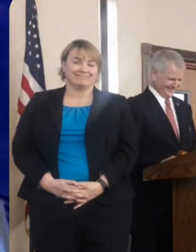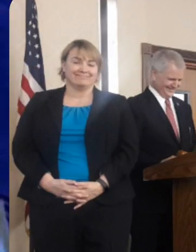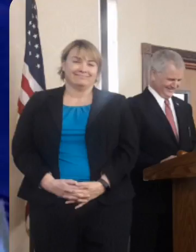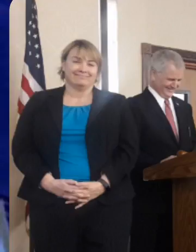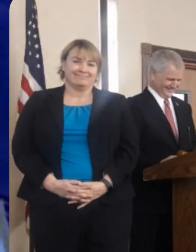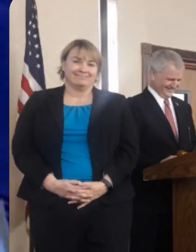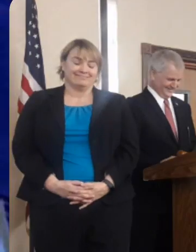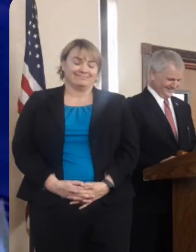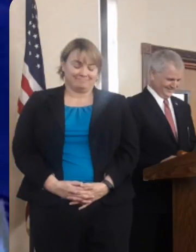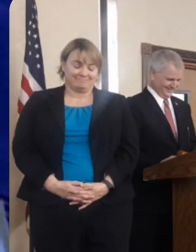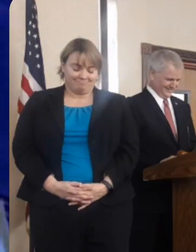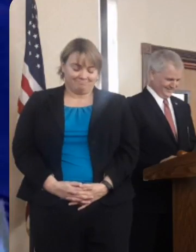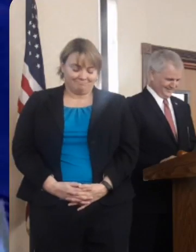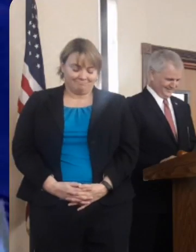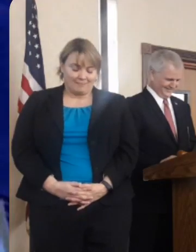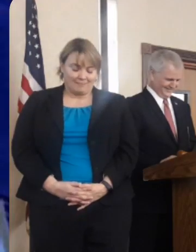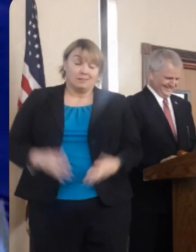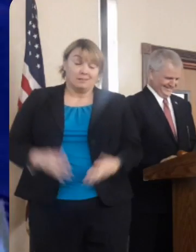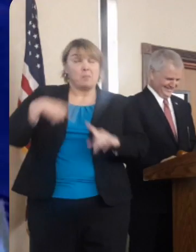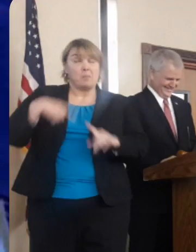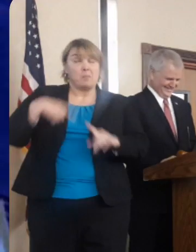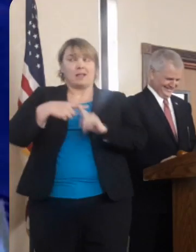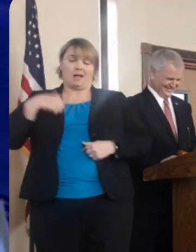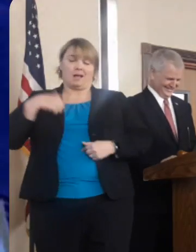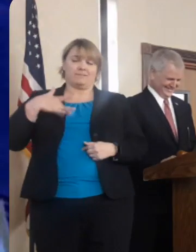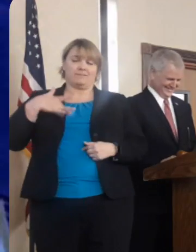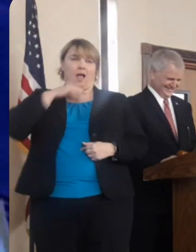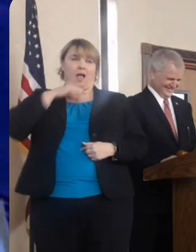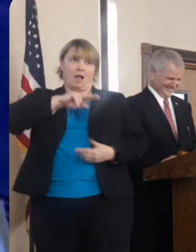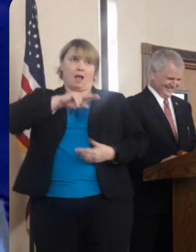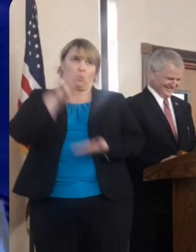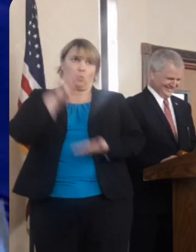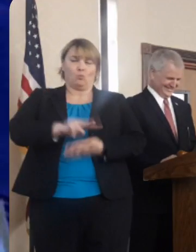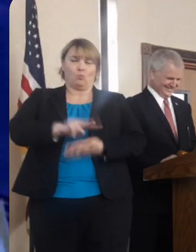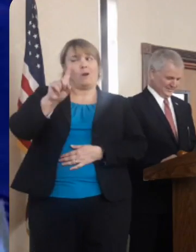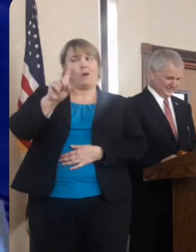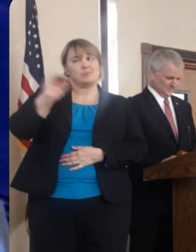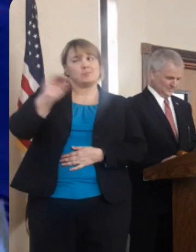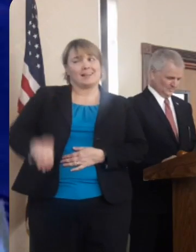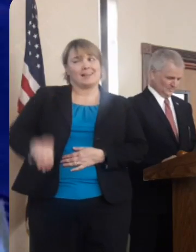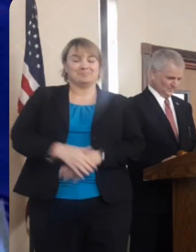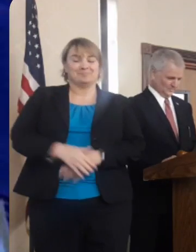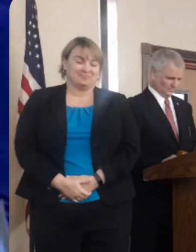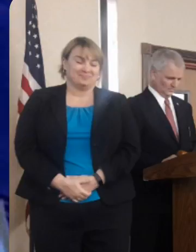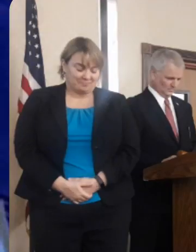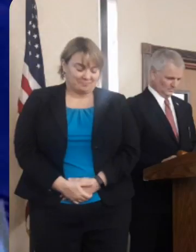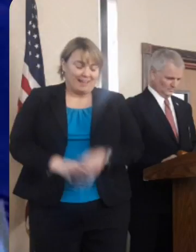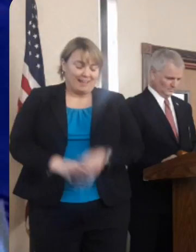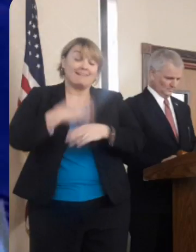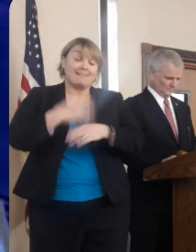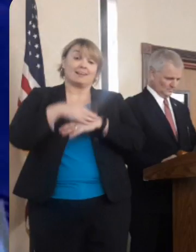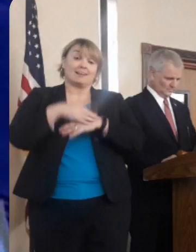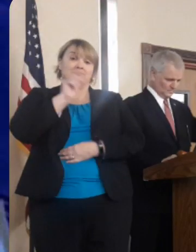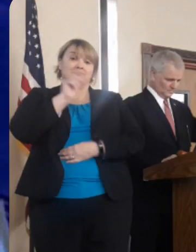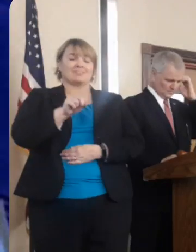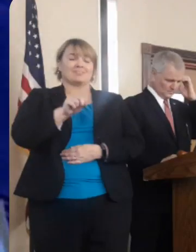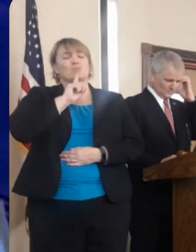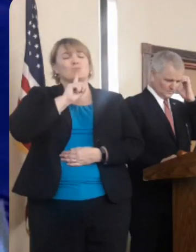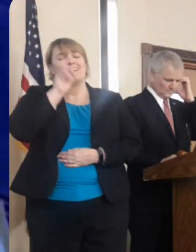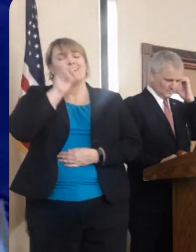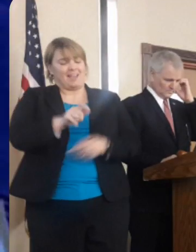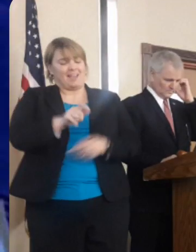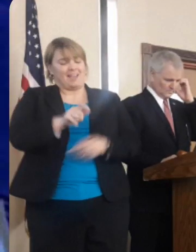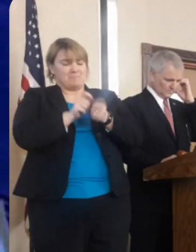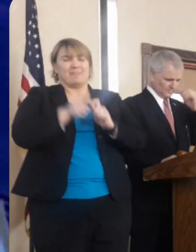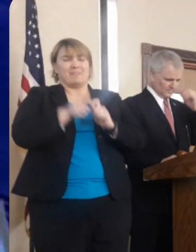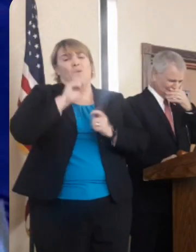And I didn't lose completely on that one. So. Anyway, the next issue, I really do view this as a cleanup amendment. And